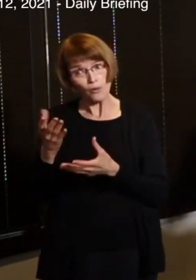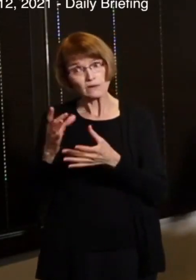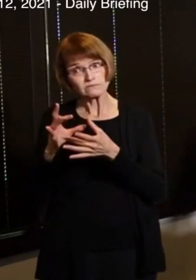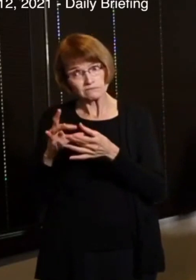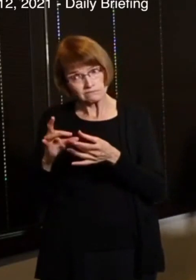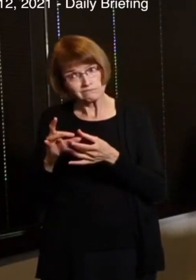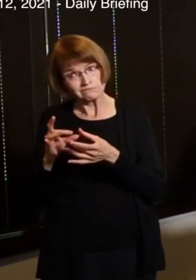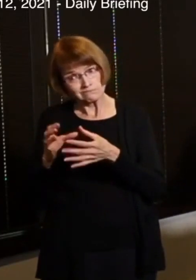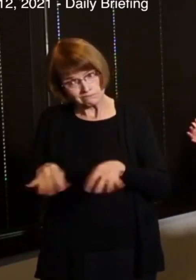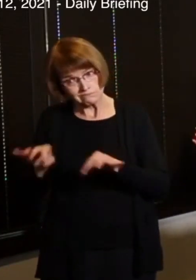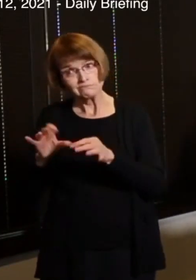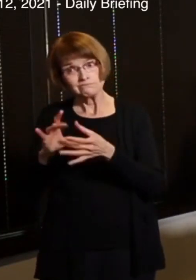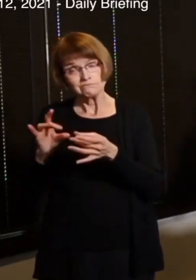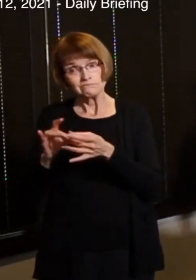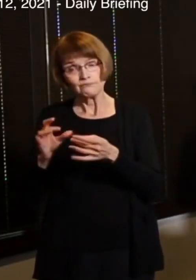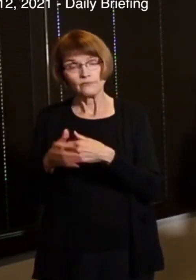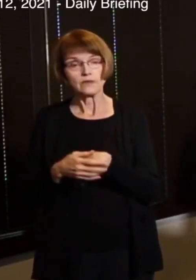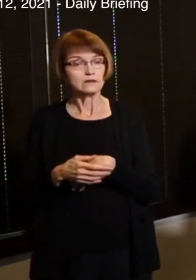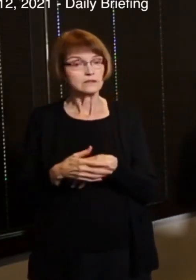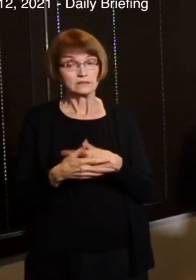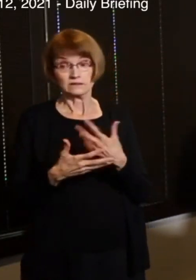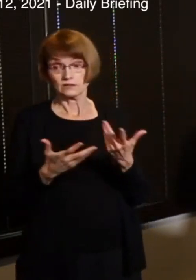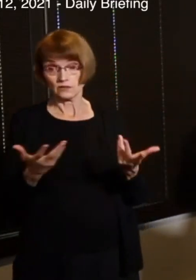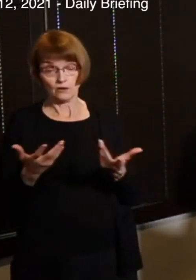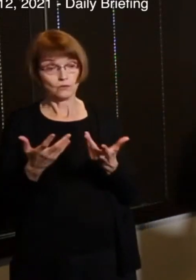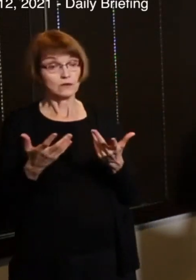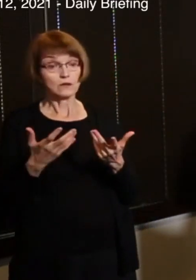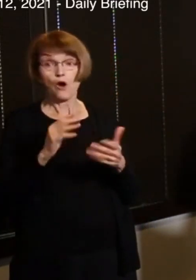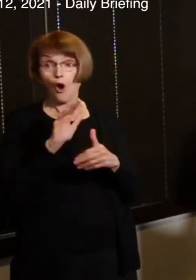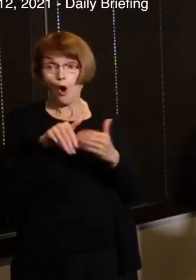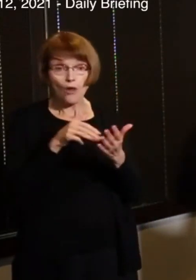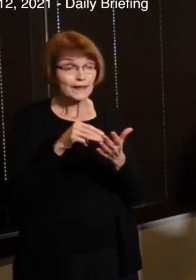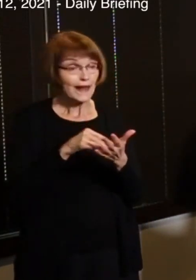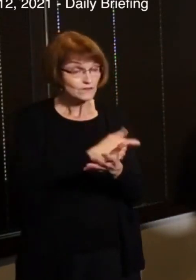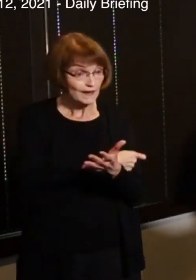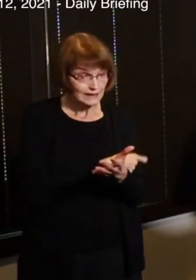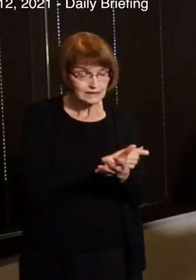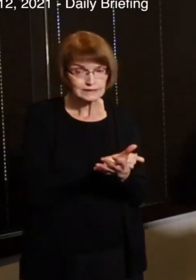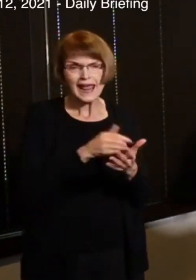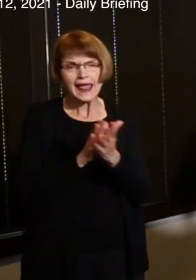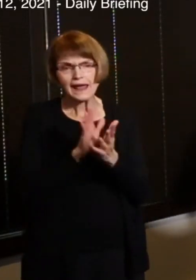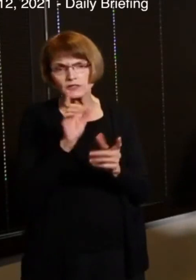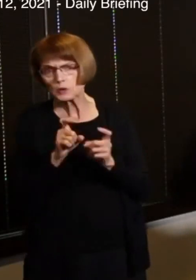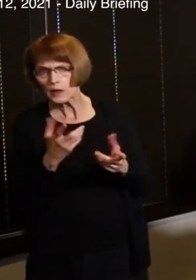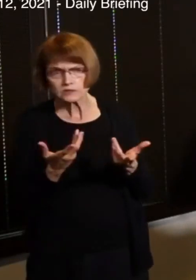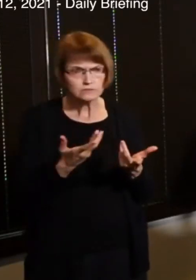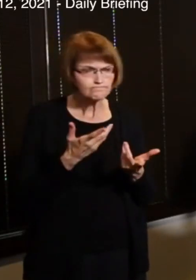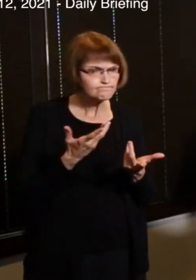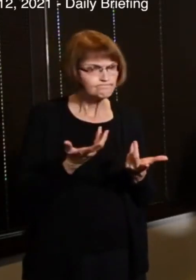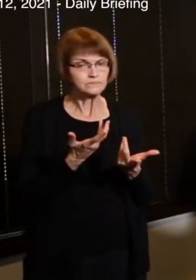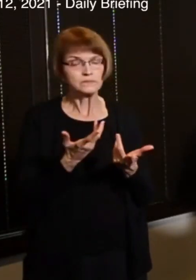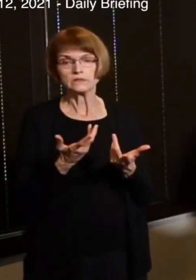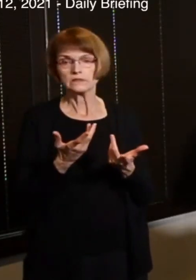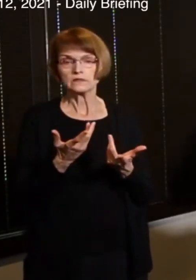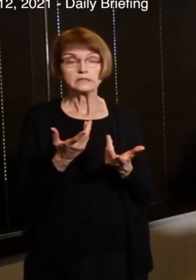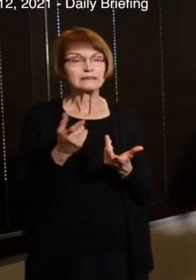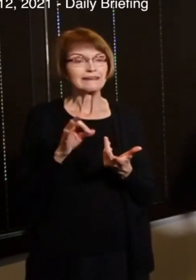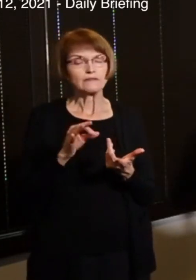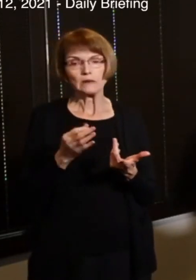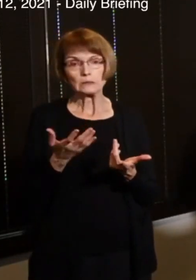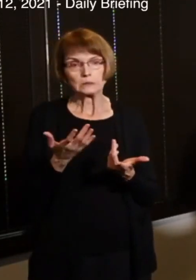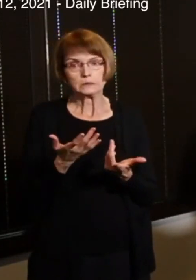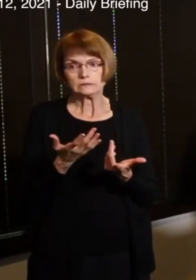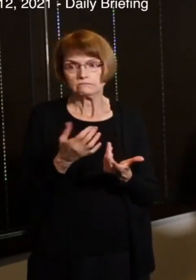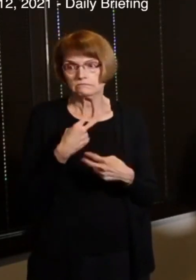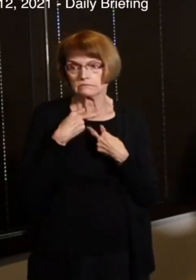Talk to your physician. They've all been vaccinated. They can talk to you about that. Ask for assistance if you need a ride